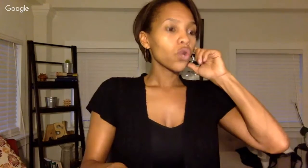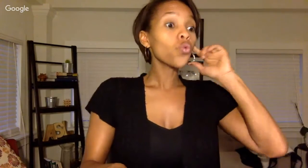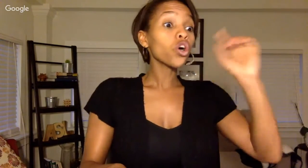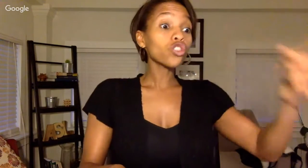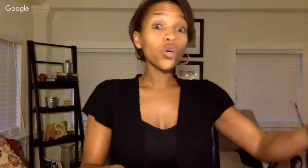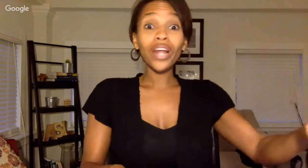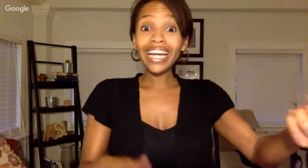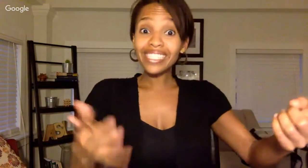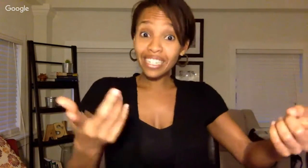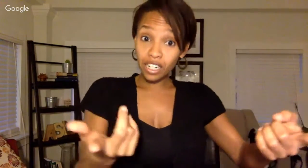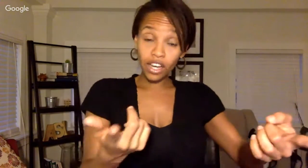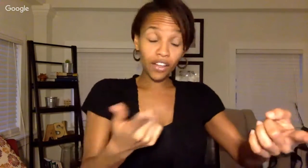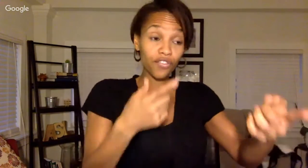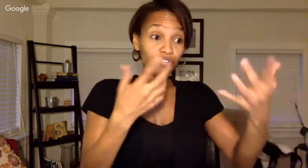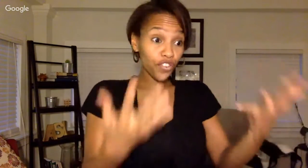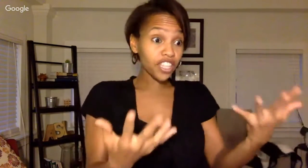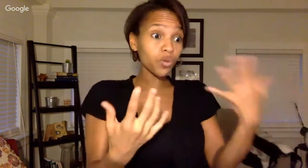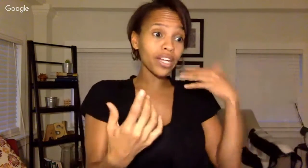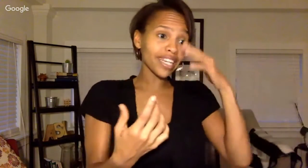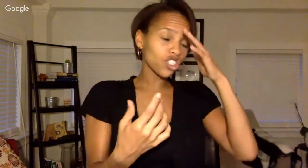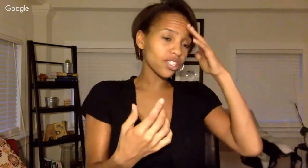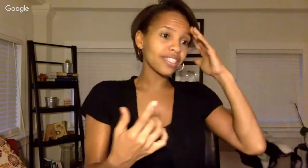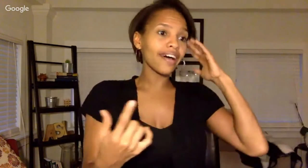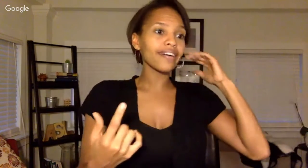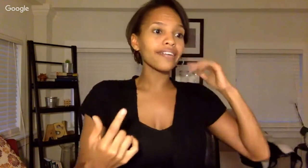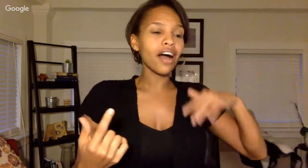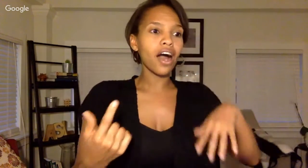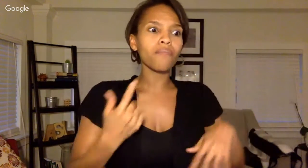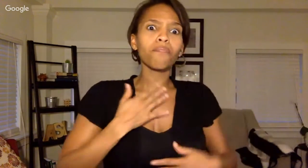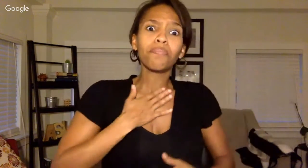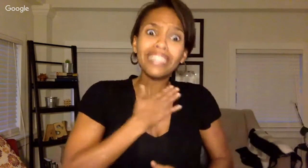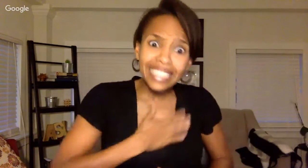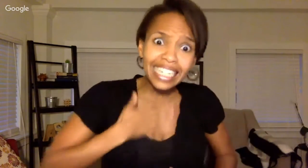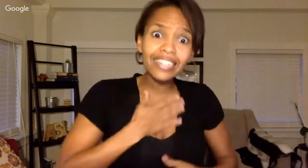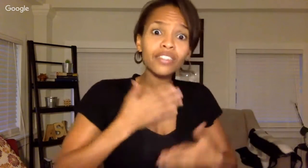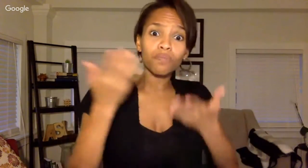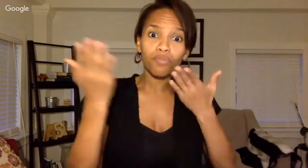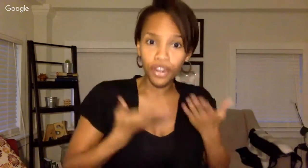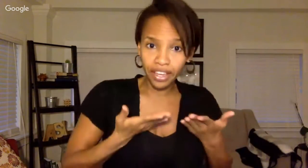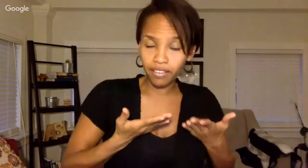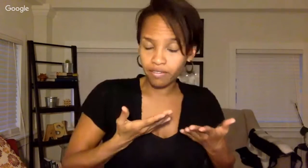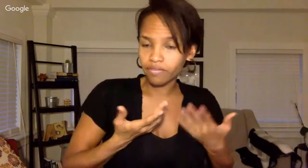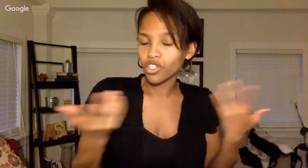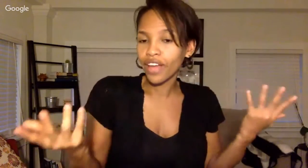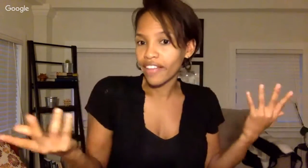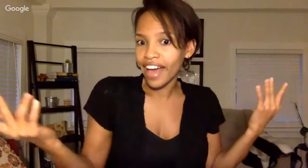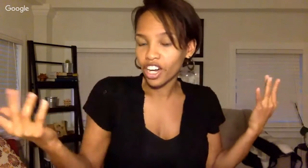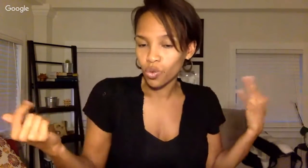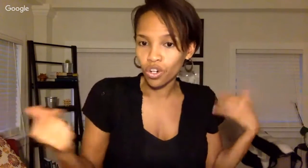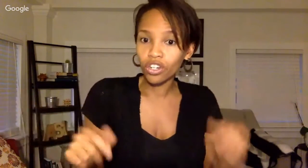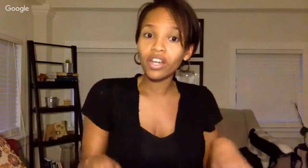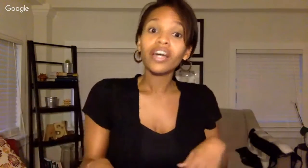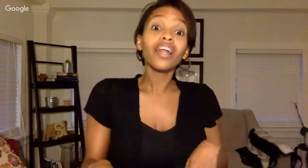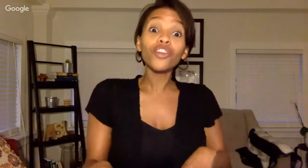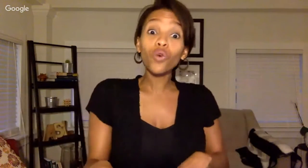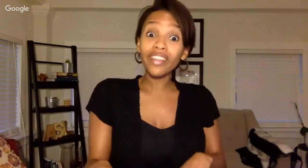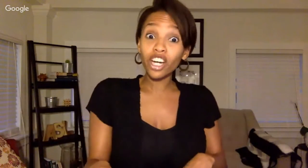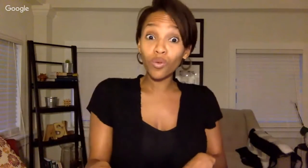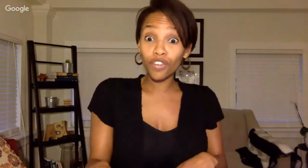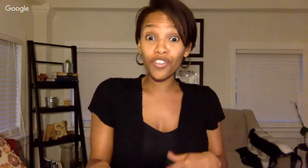well, so what I did for this one is I just said, please bring, so that could work. Another one that could work for that